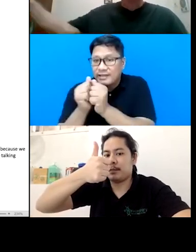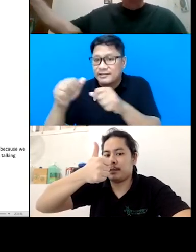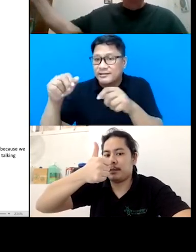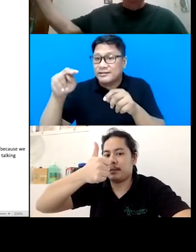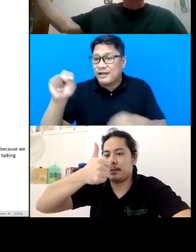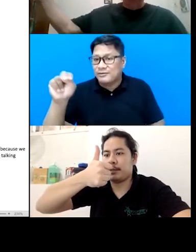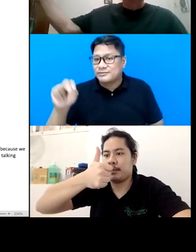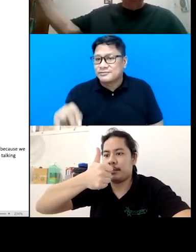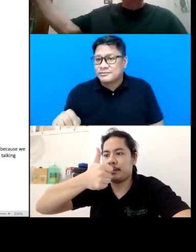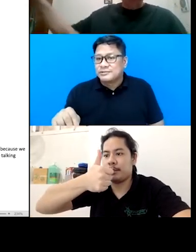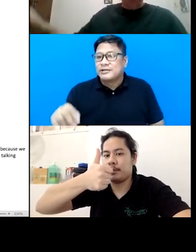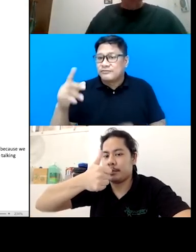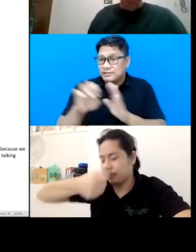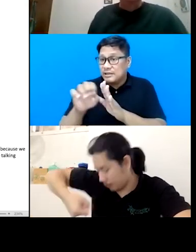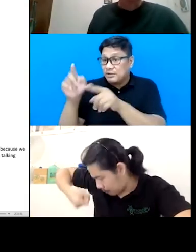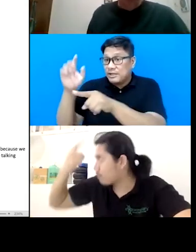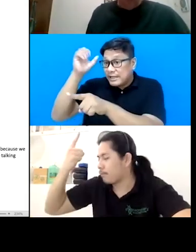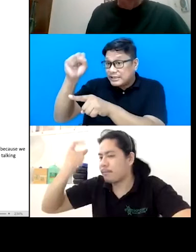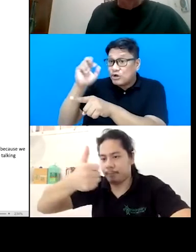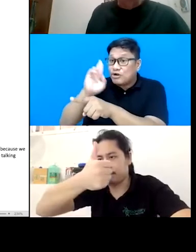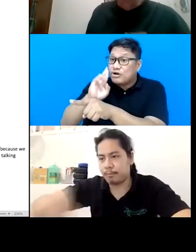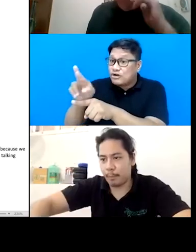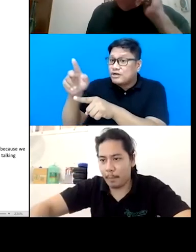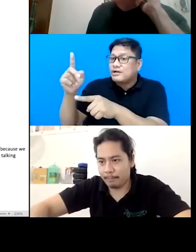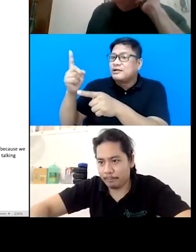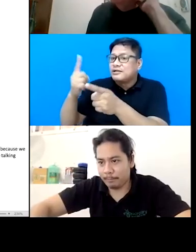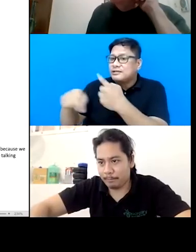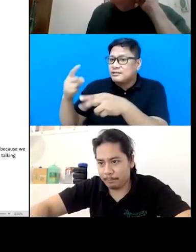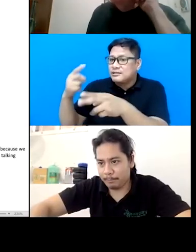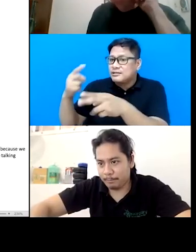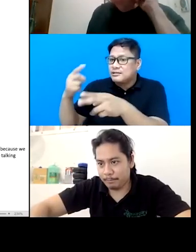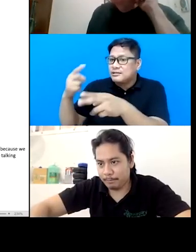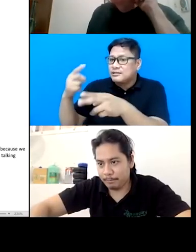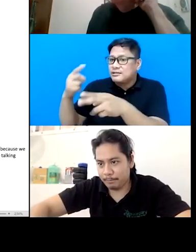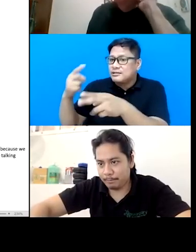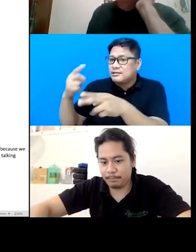If you use his or her name sign, then you just need to change the picture.